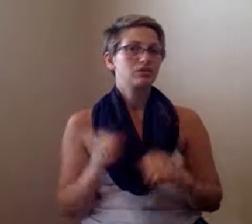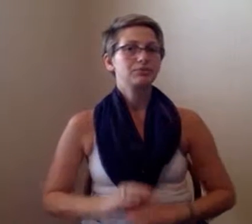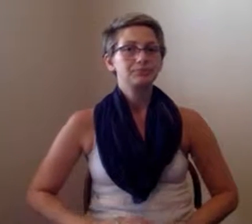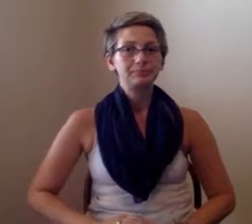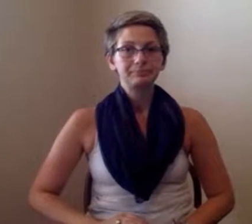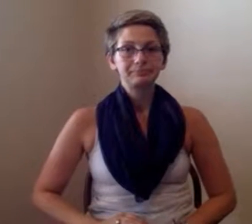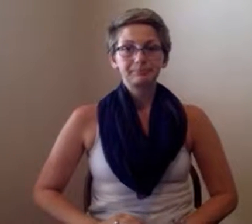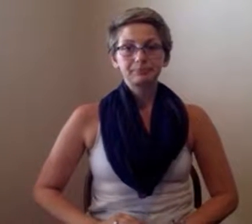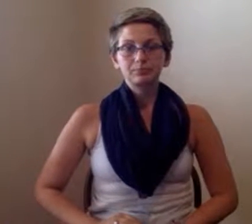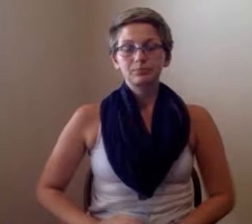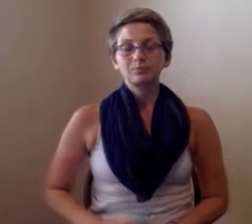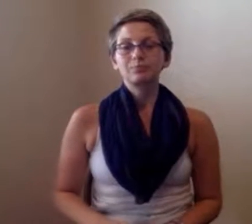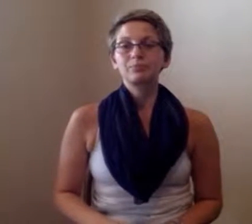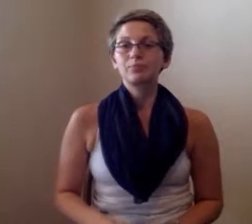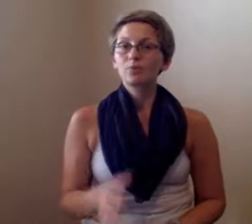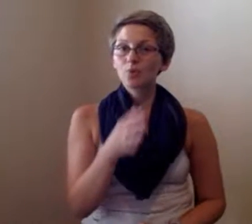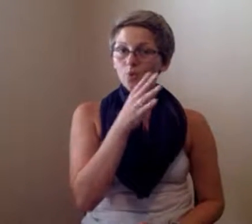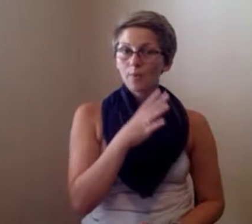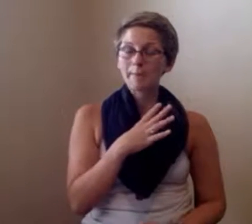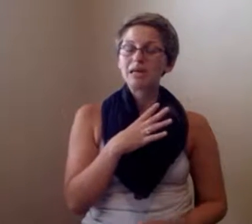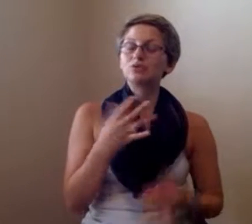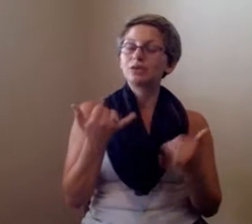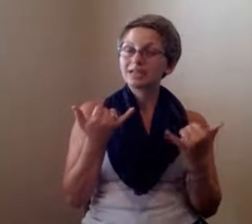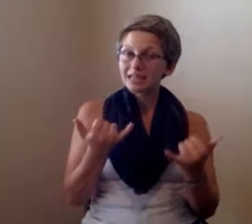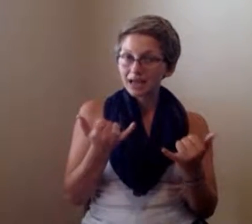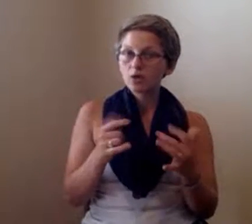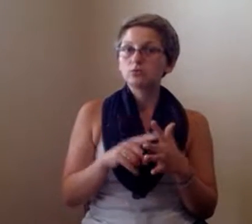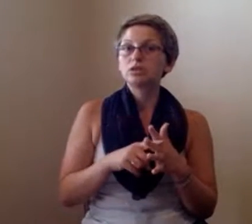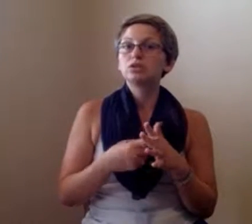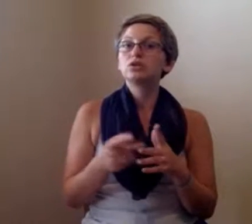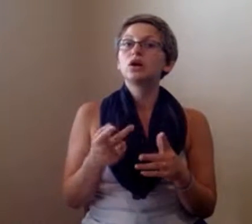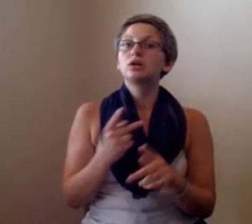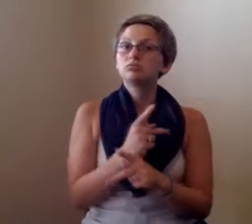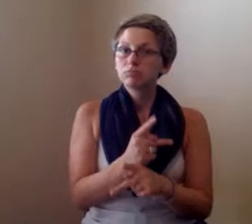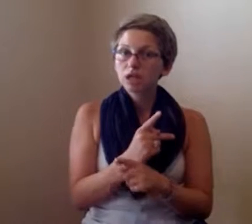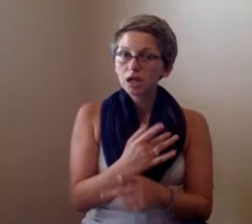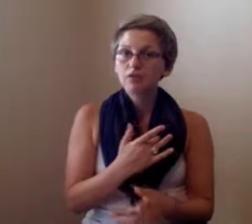It is a now problem. Again, later might be too late.